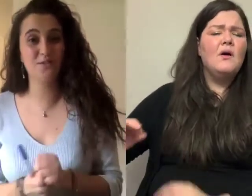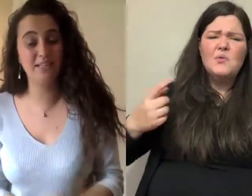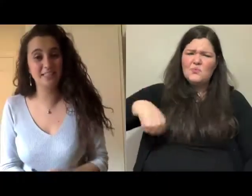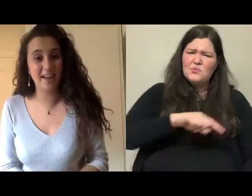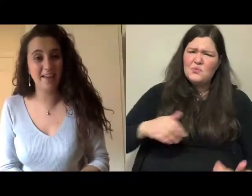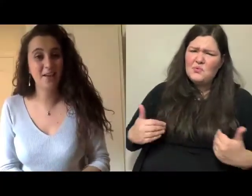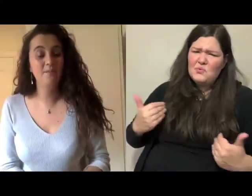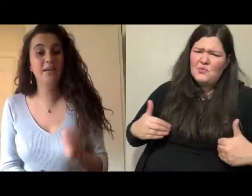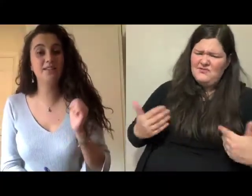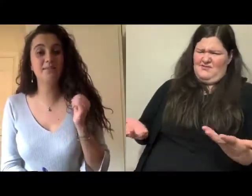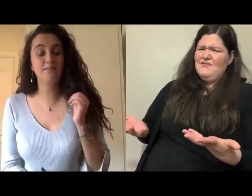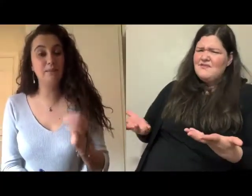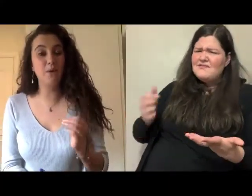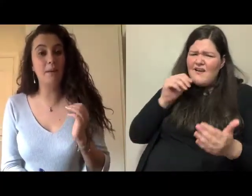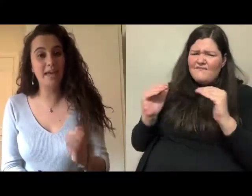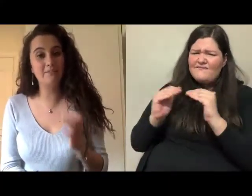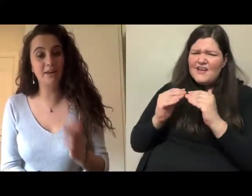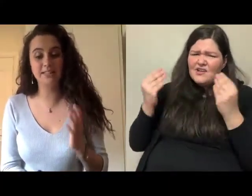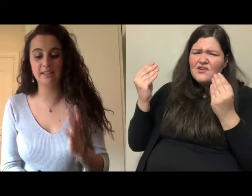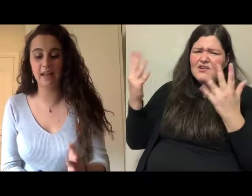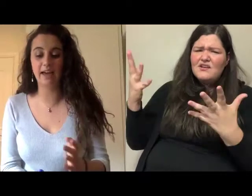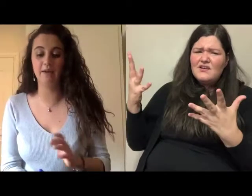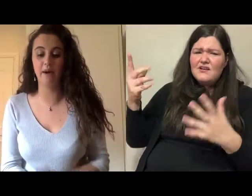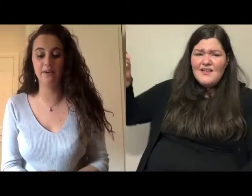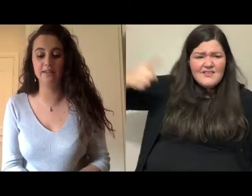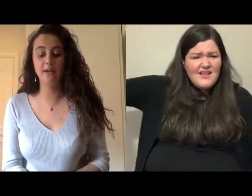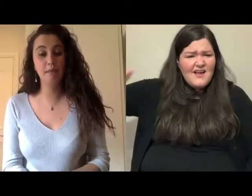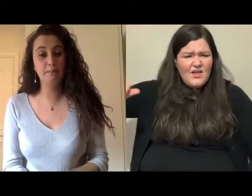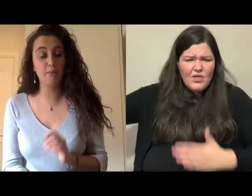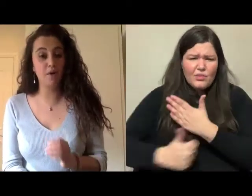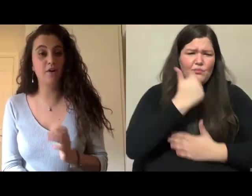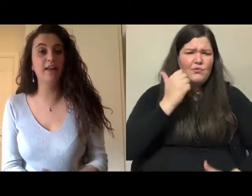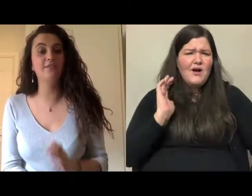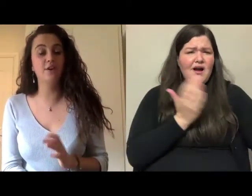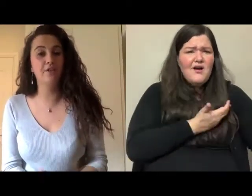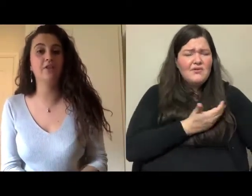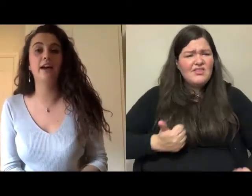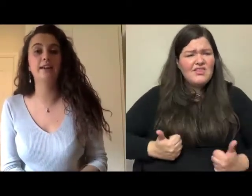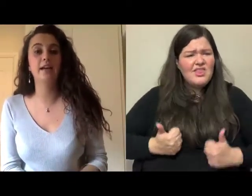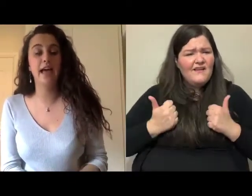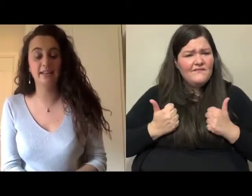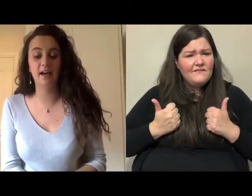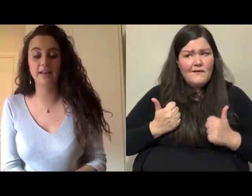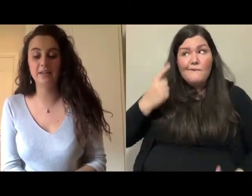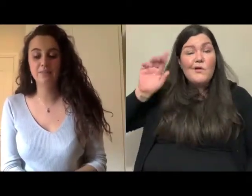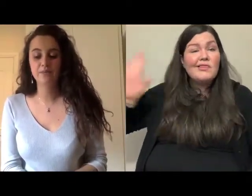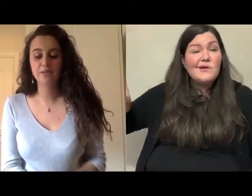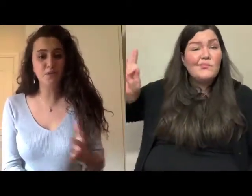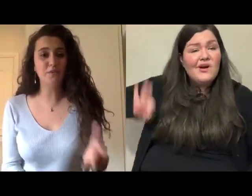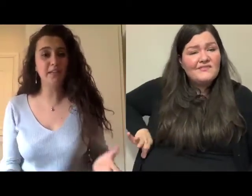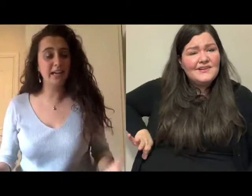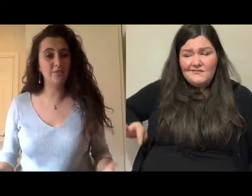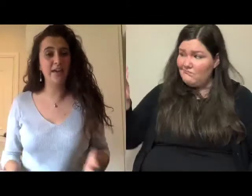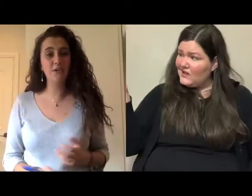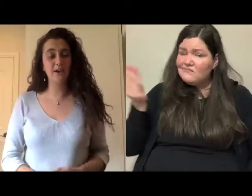this fight today because people paid money to lie about it. People put our lives on the line and lied. So if